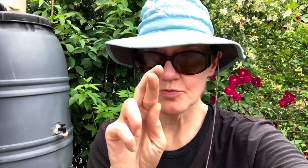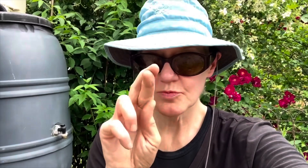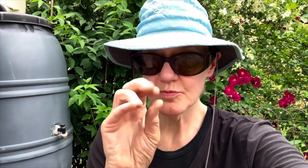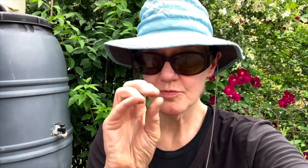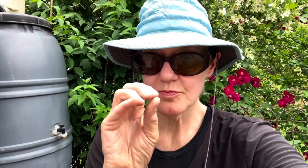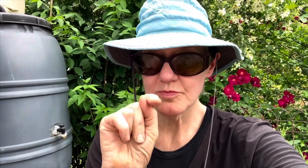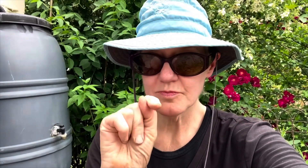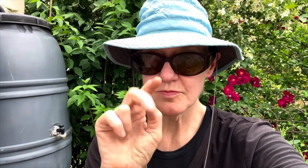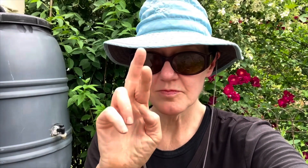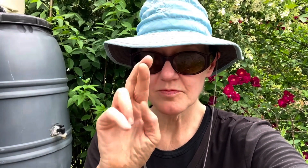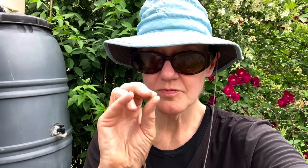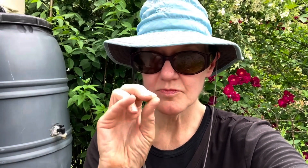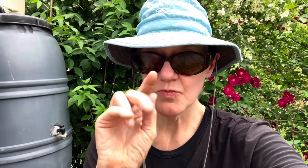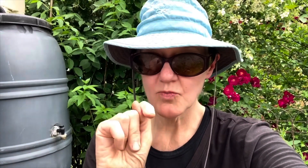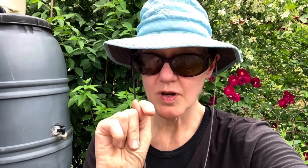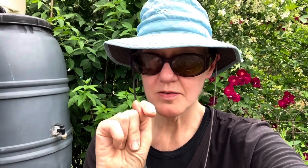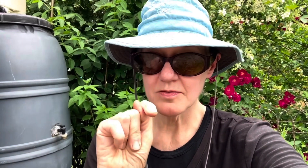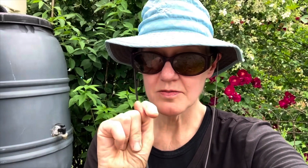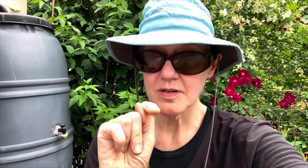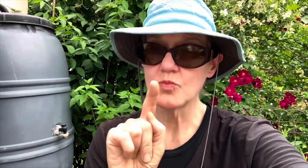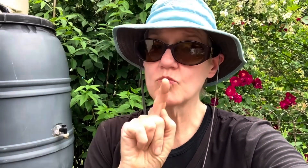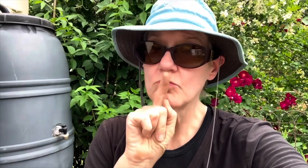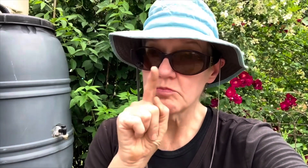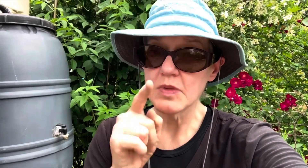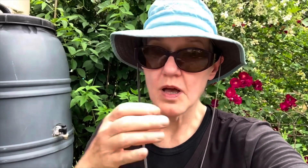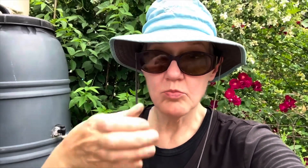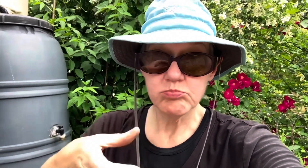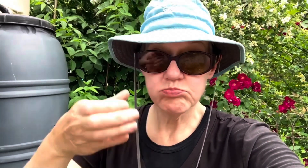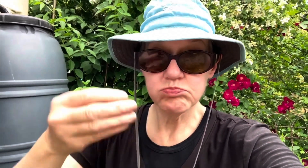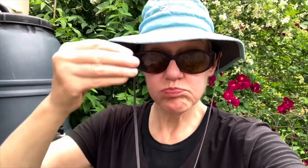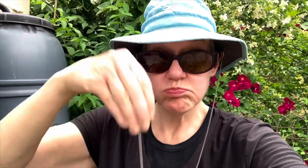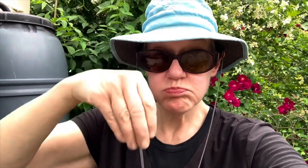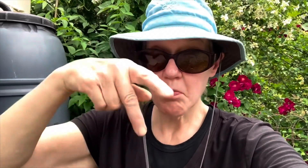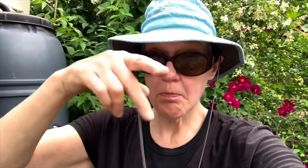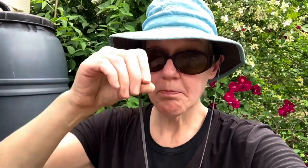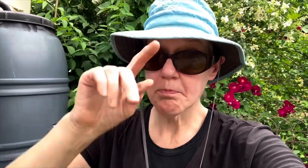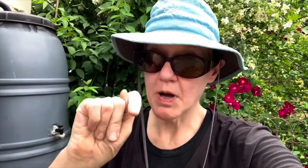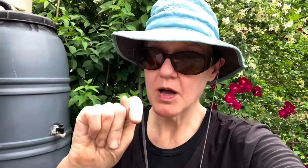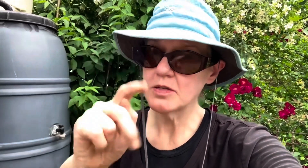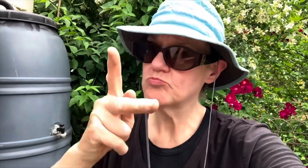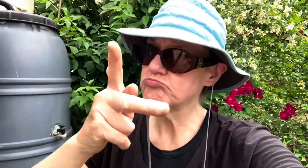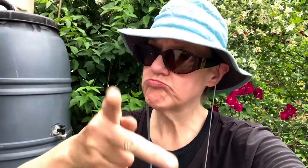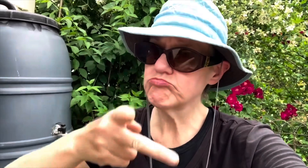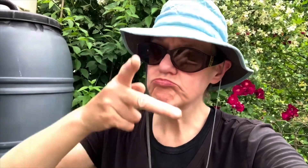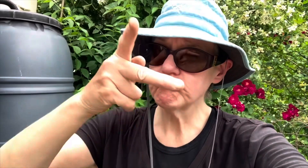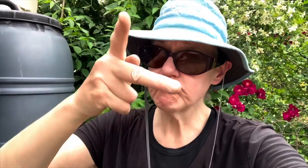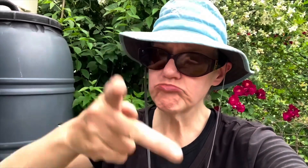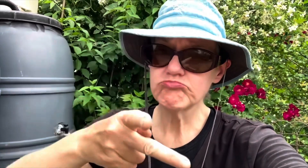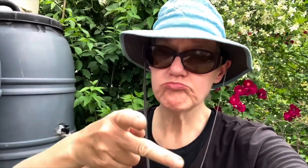It can suffer from root rot, especially if you're growing it in a container.